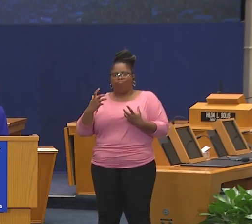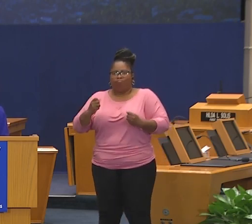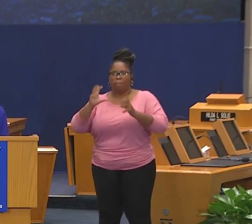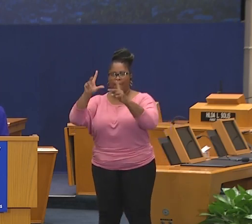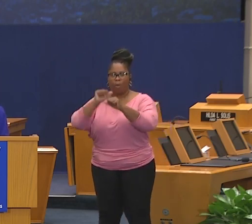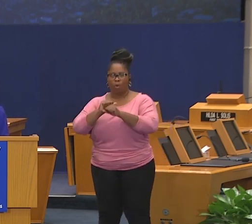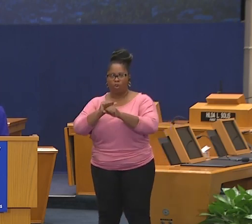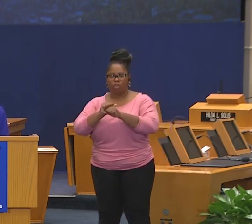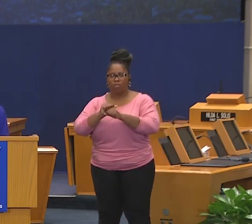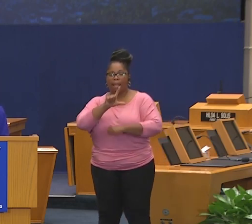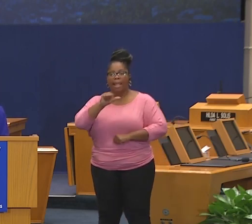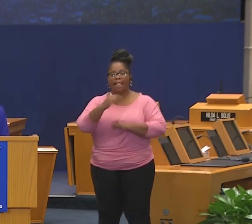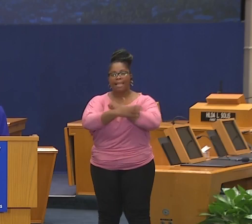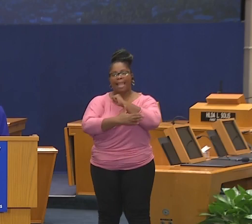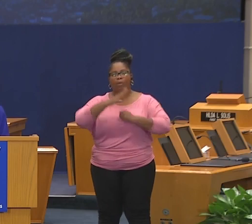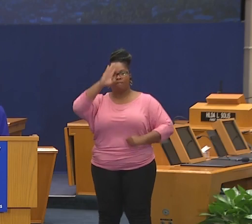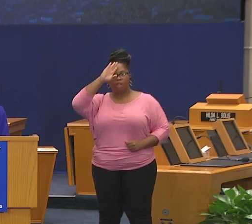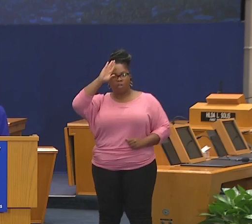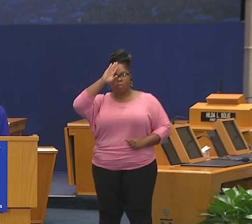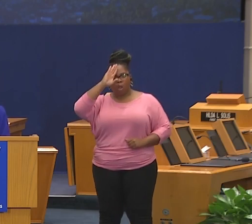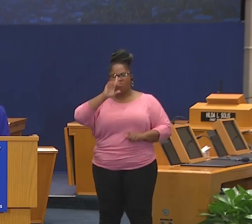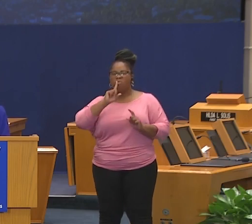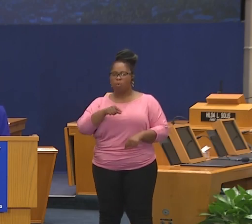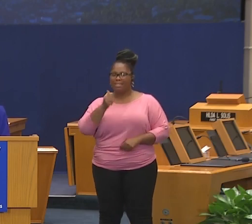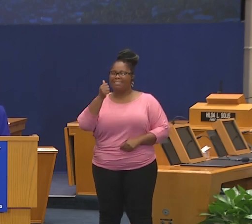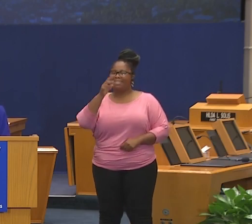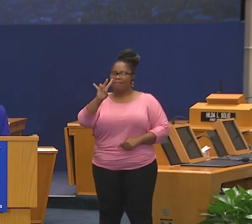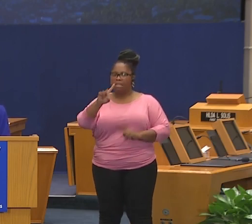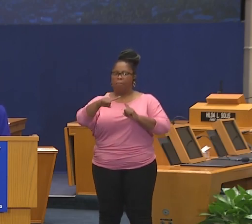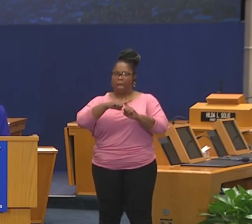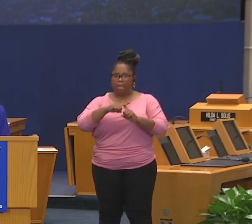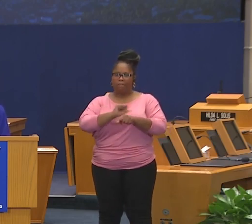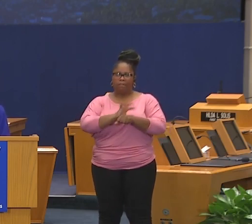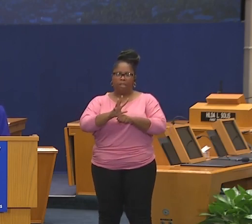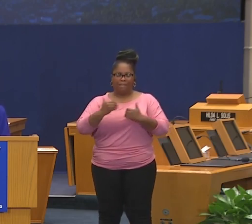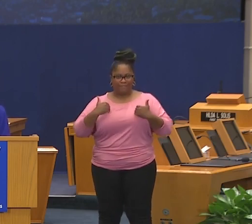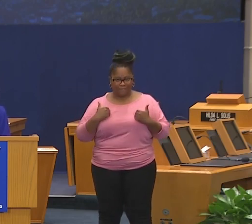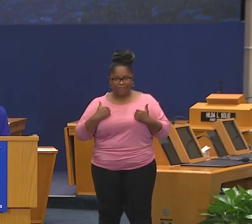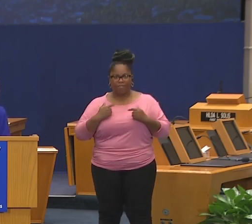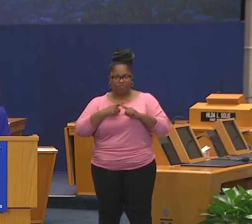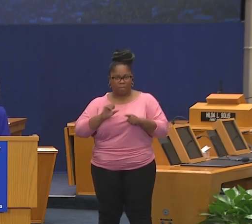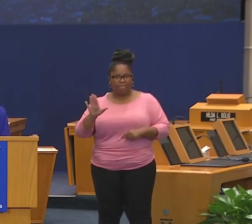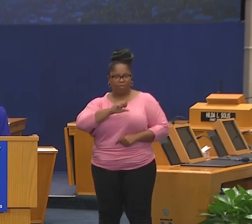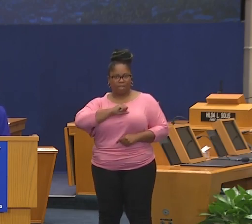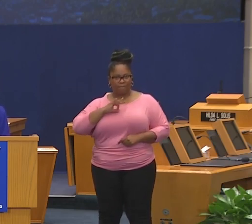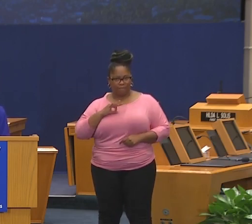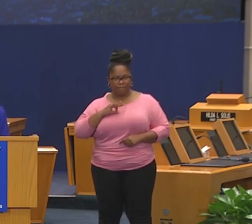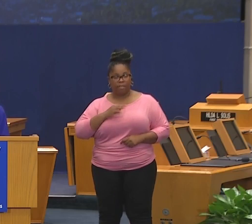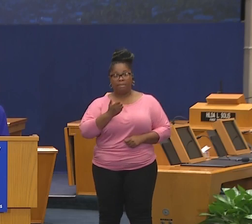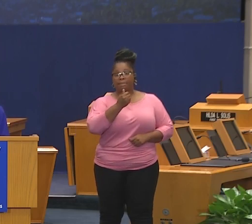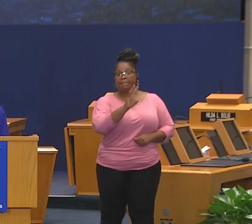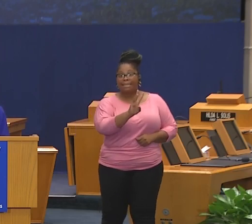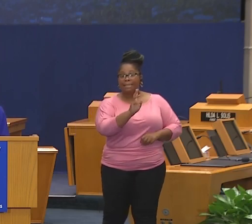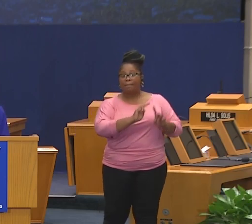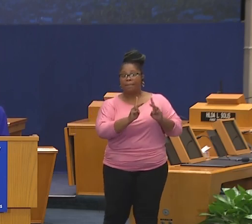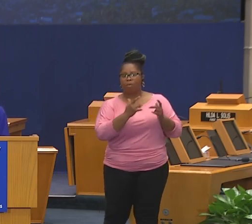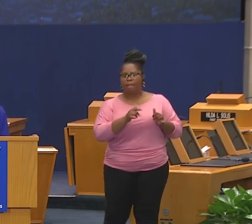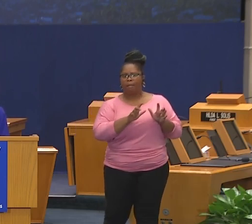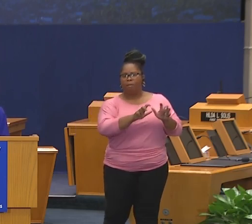County Fire Department is reporting 17 positive cases amongst their staff. There are 16 people who are quarantined at